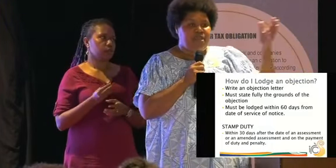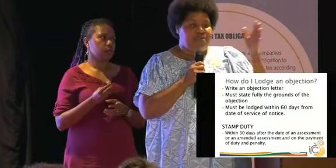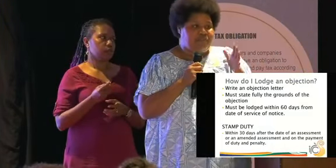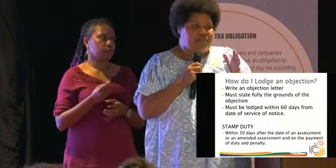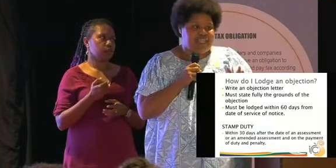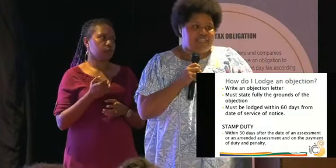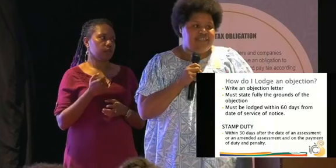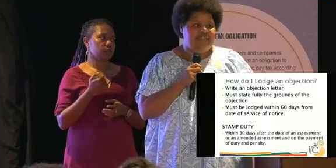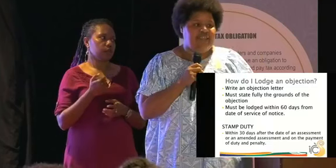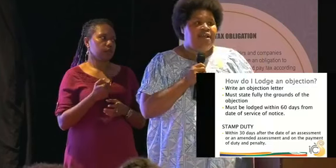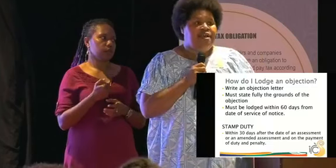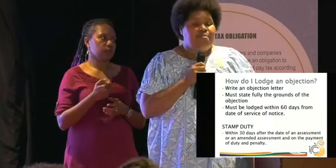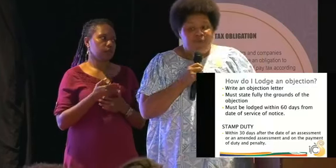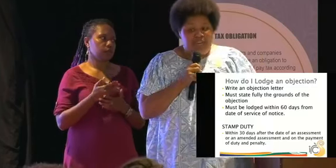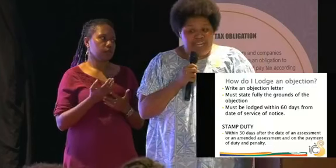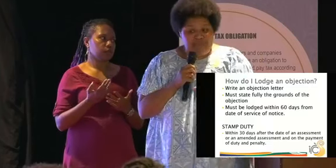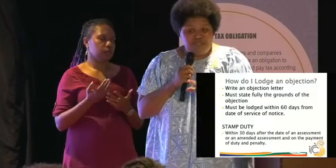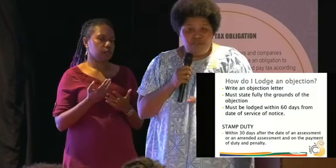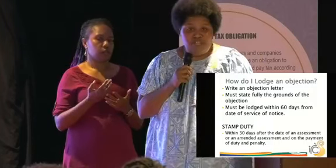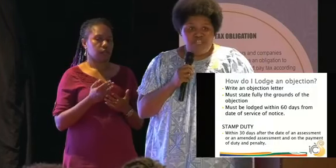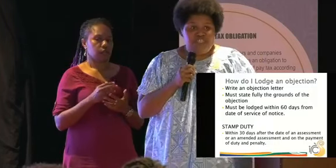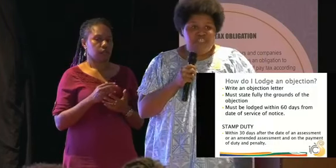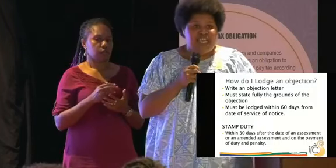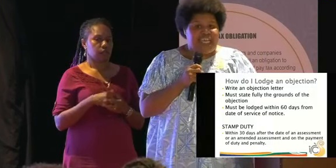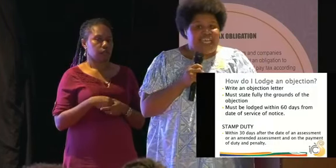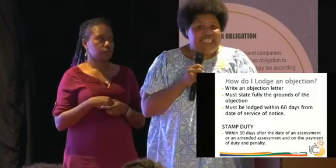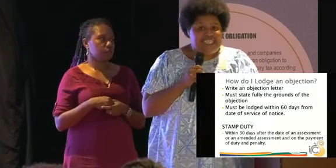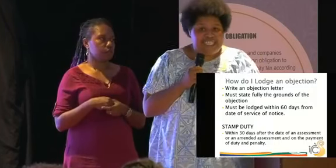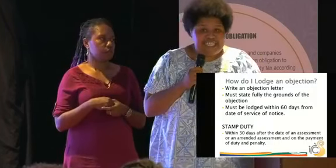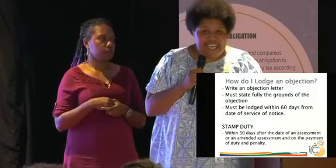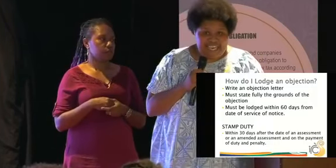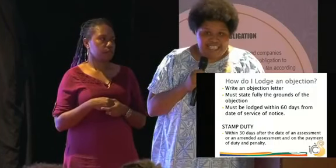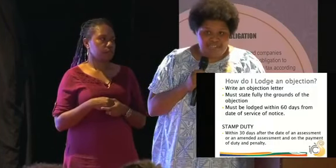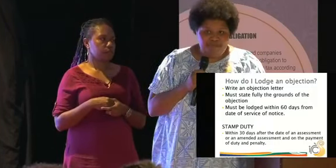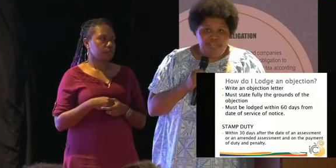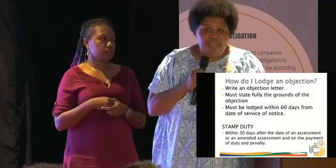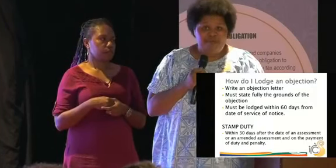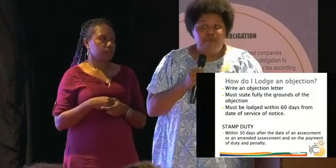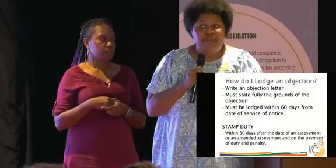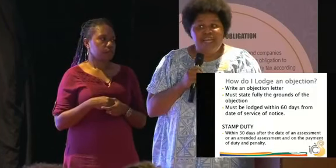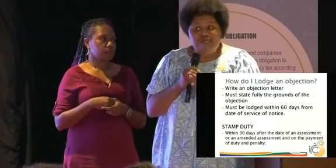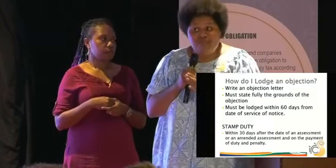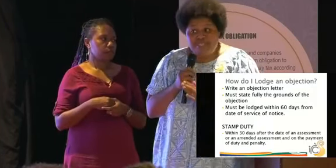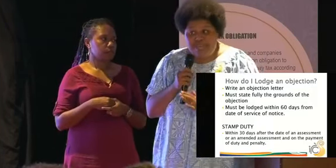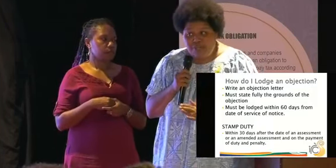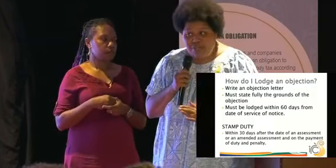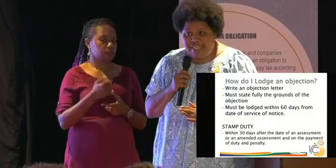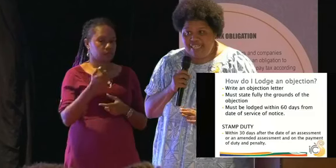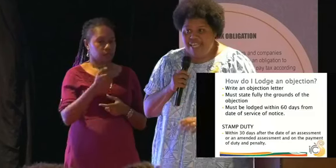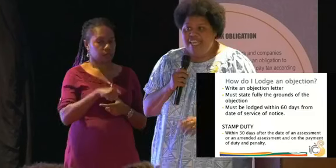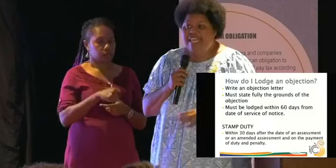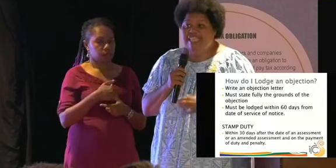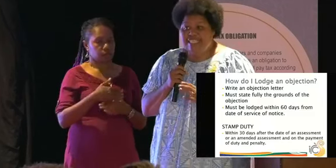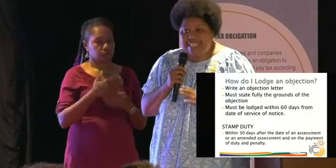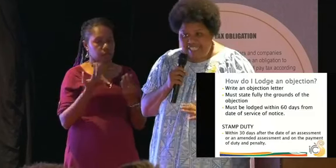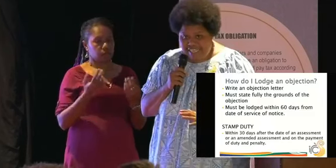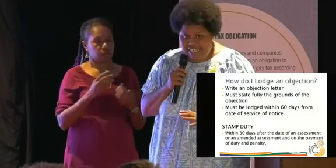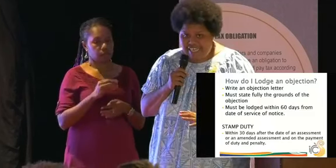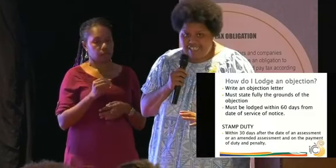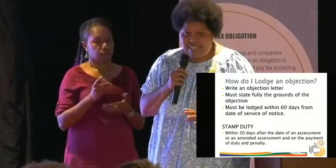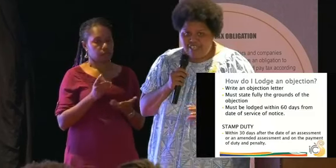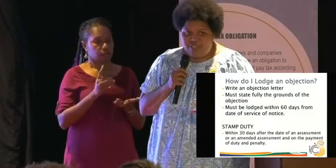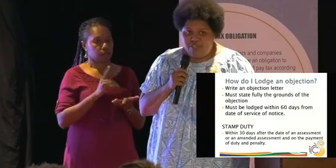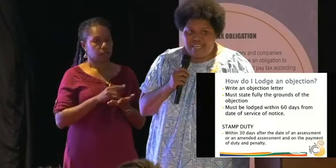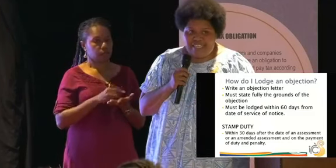and wage, you have 3 years. But when it comes to objections, it's 60 days. But when it comes to stamp duty, it's